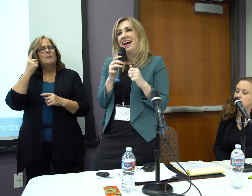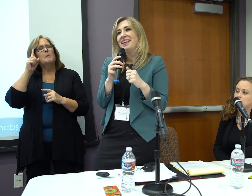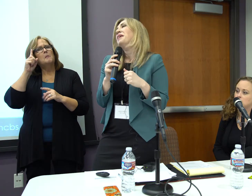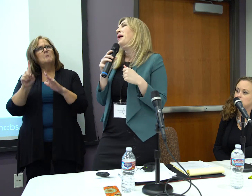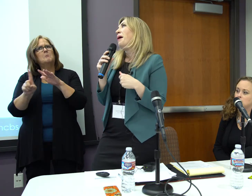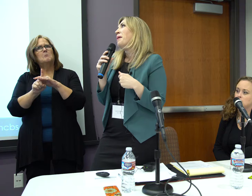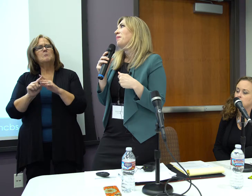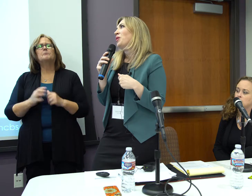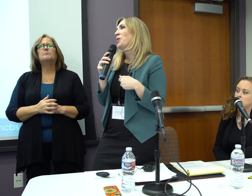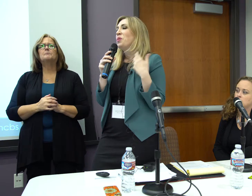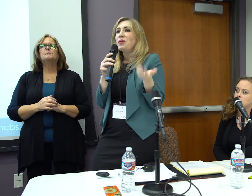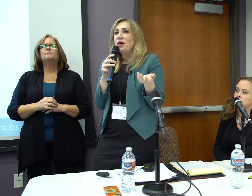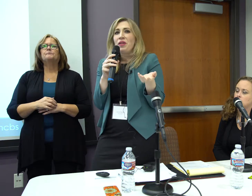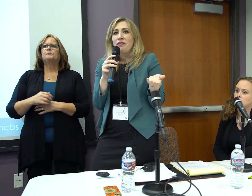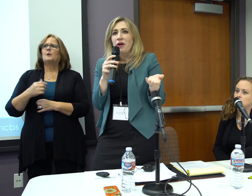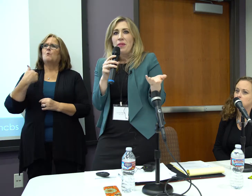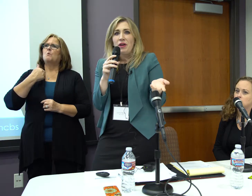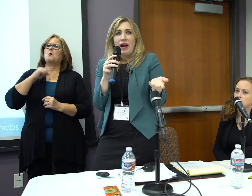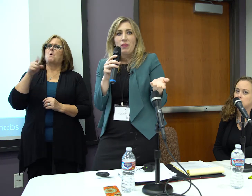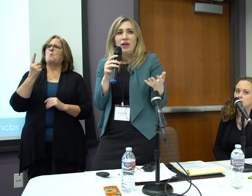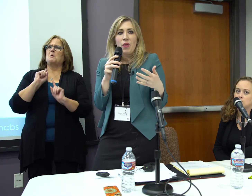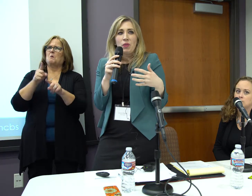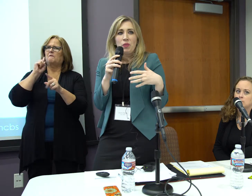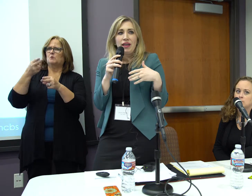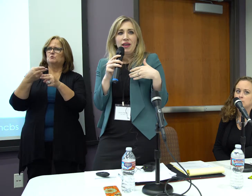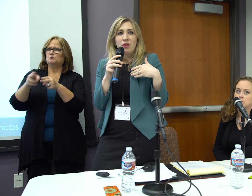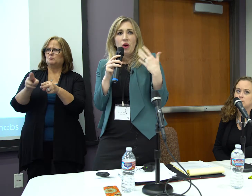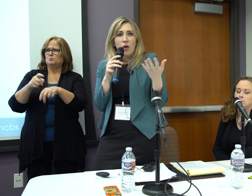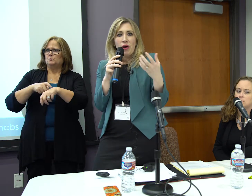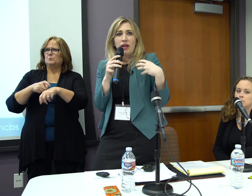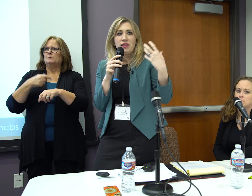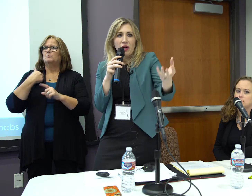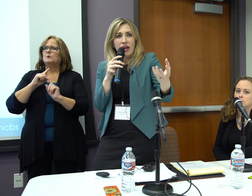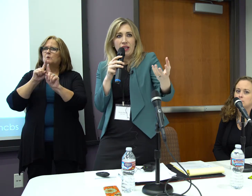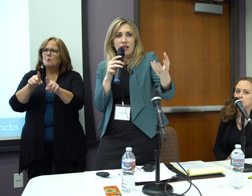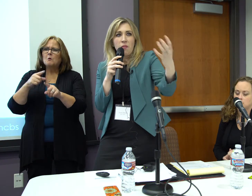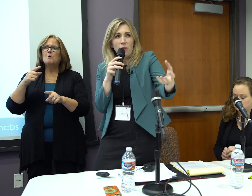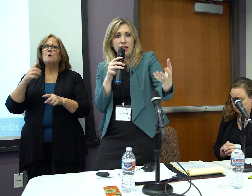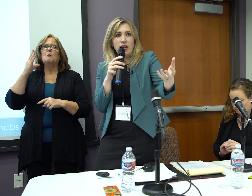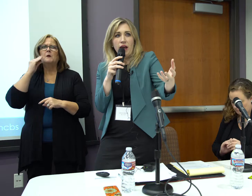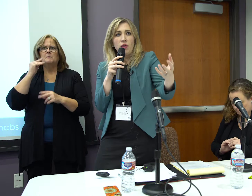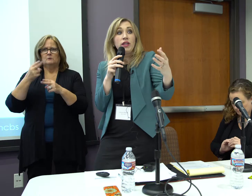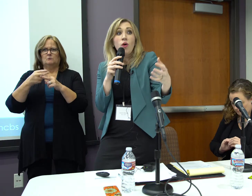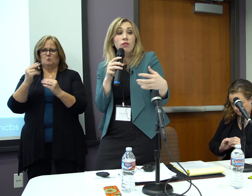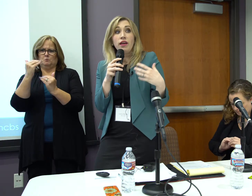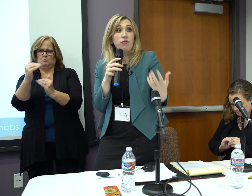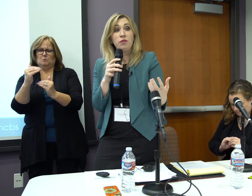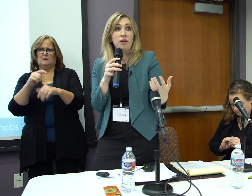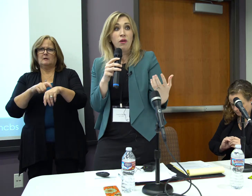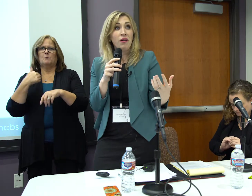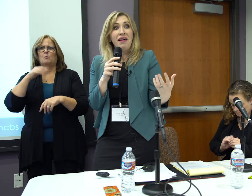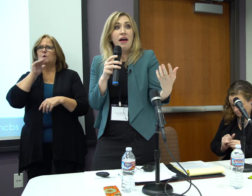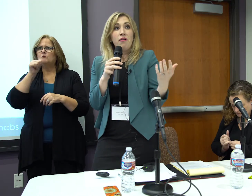is that we only go there for a minute, right? We go and we experience a moment in time, and we don't